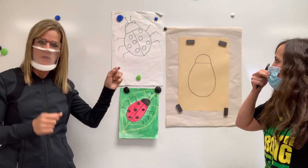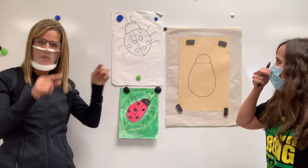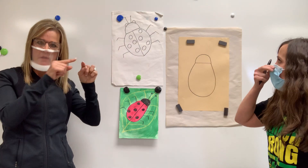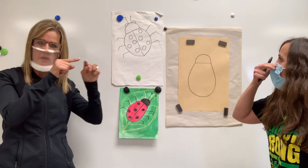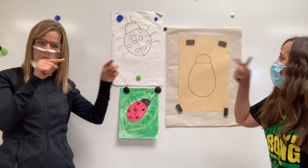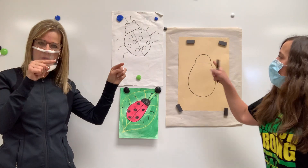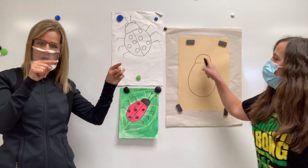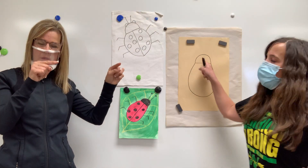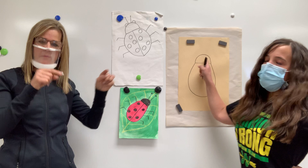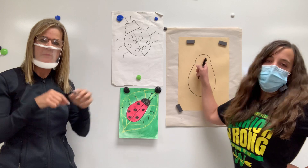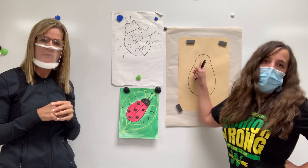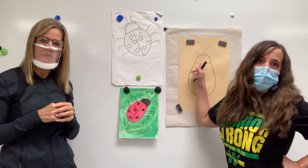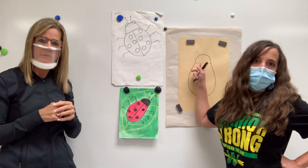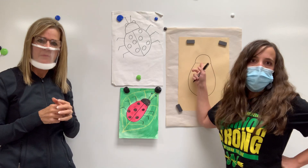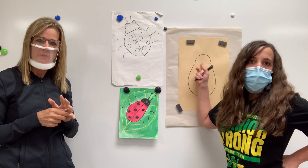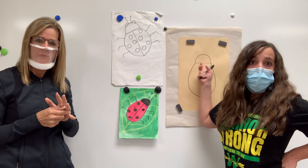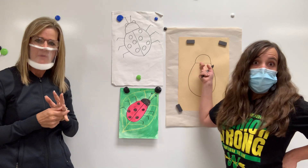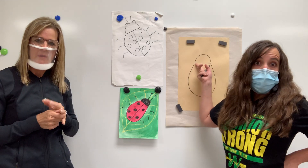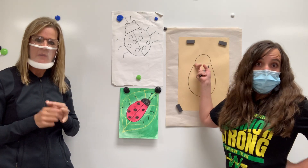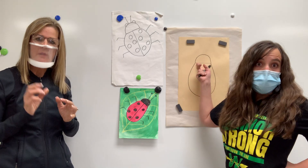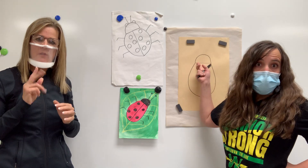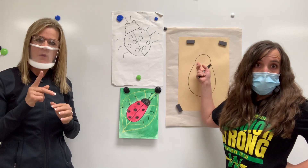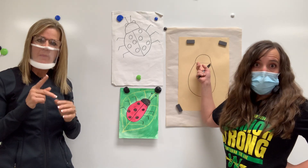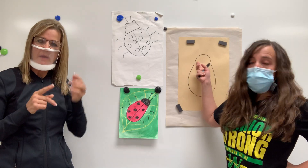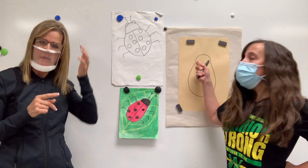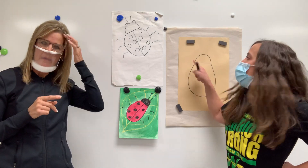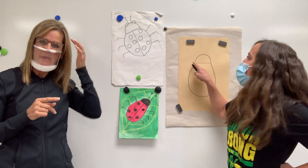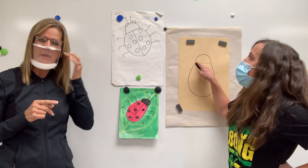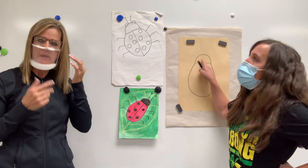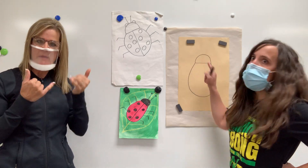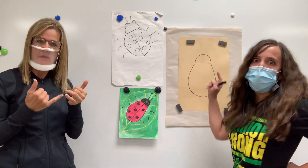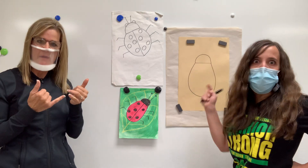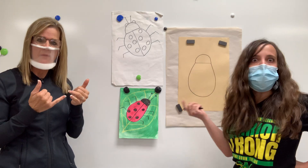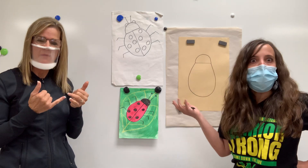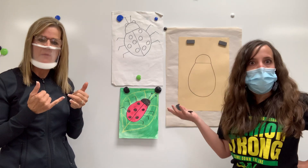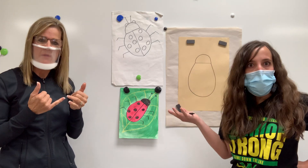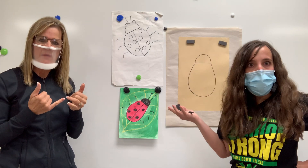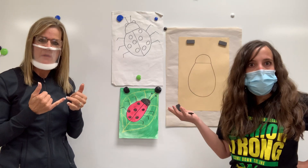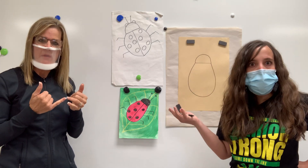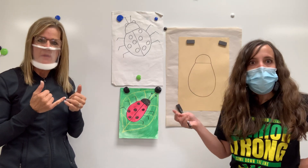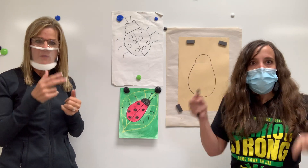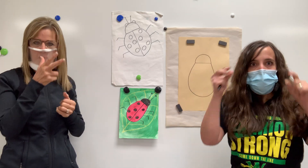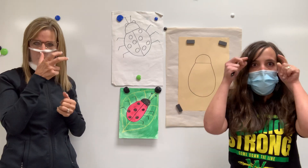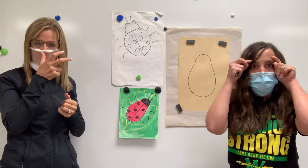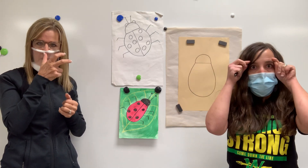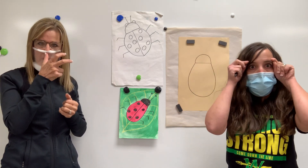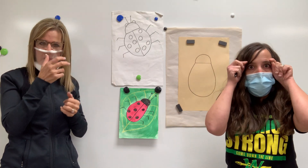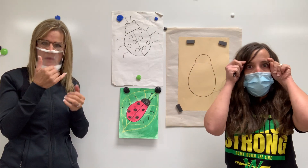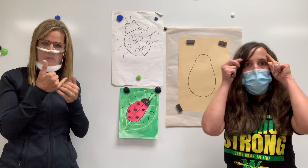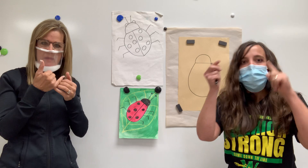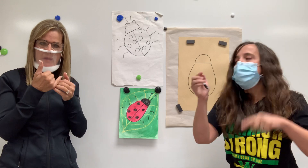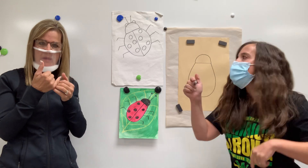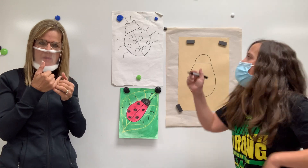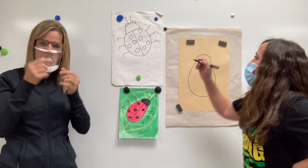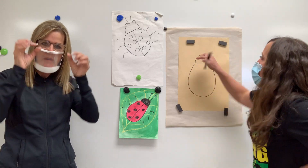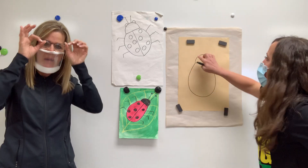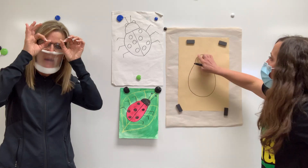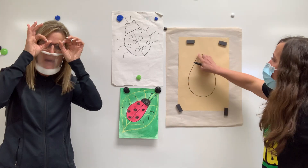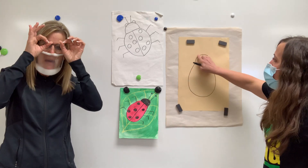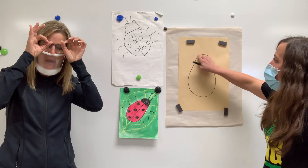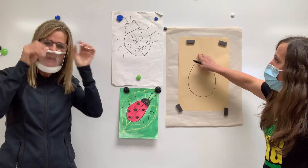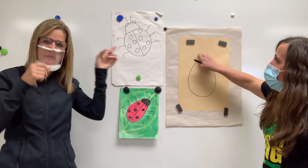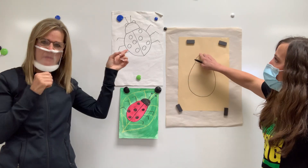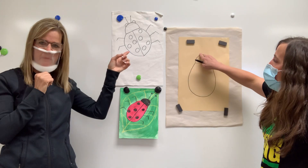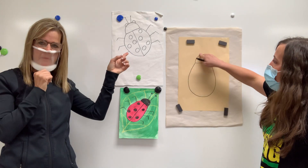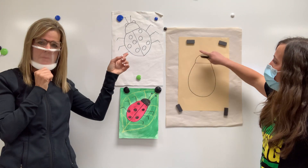okay? Let's jump back up to our ladybug's head. Ladybugs, of course, are bugs, and they've got kind of bug eyes. So